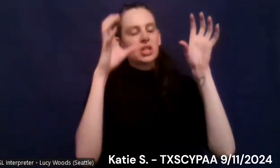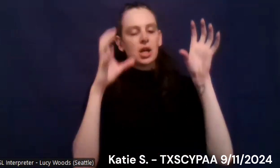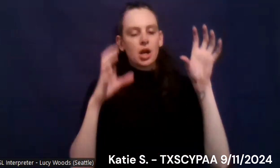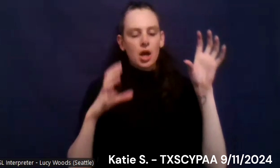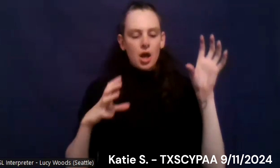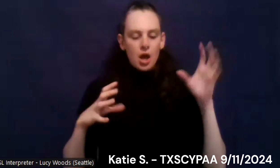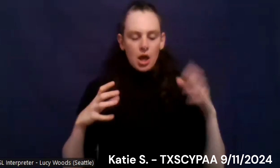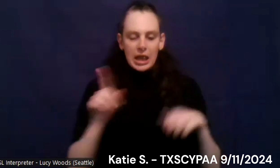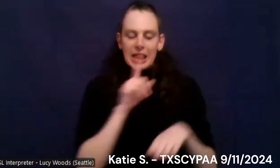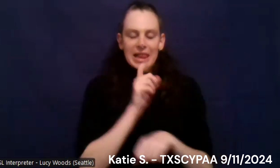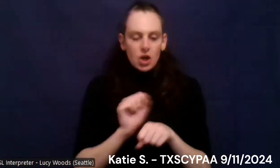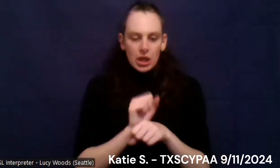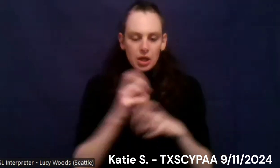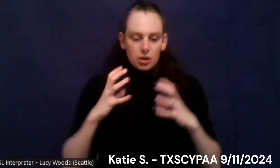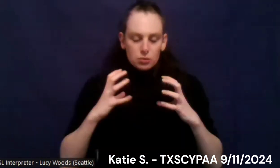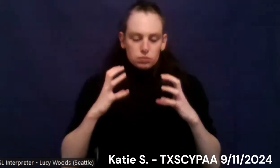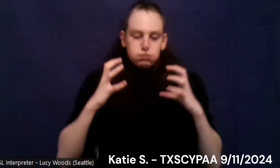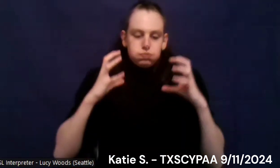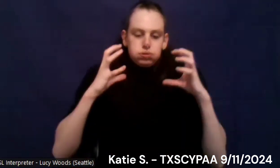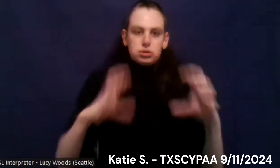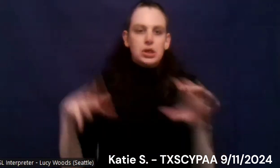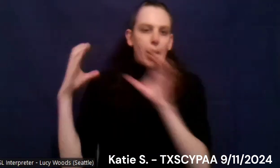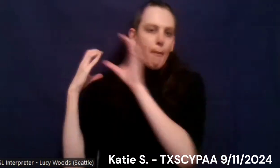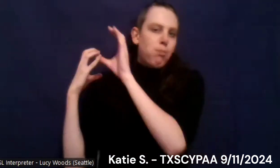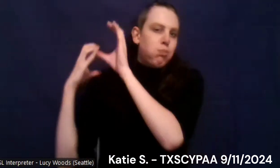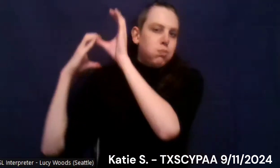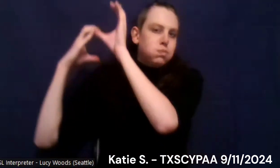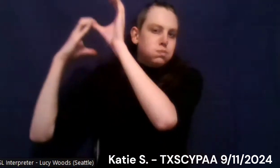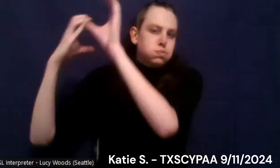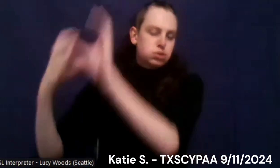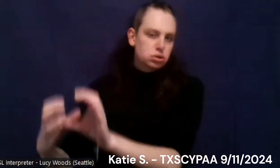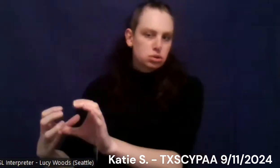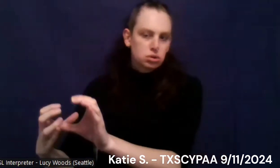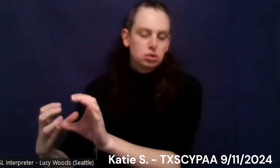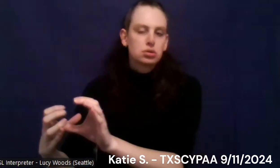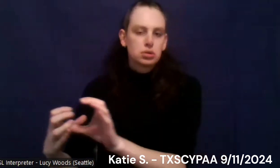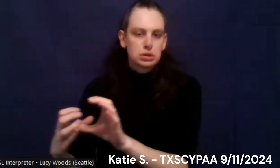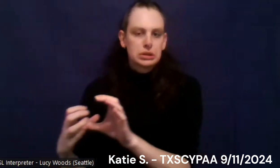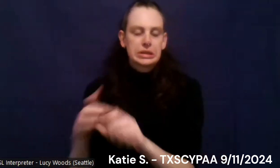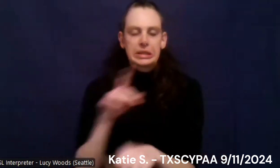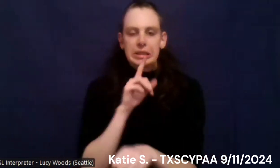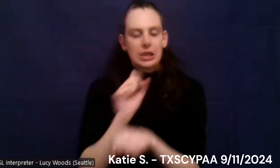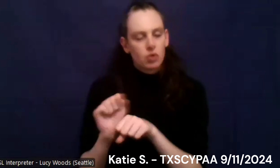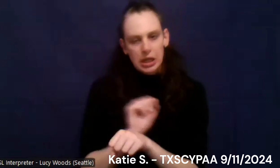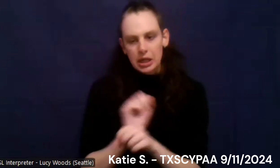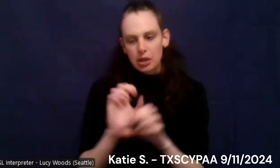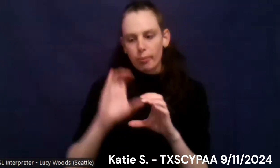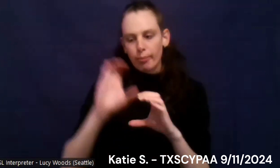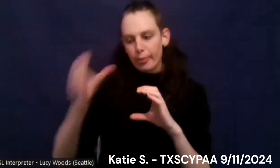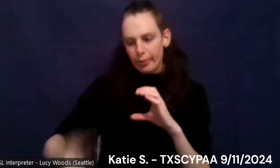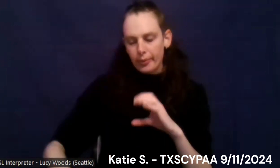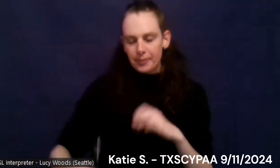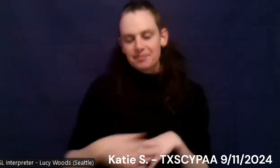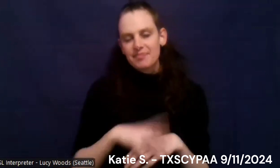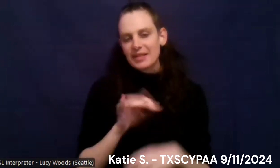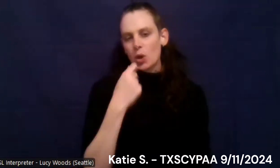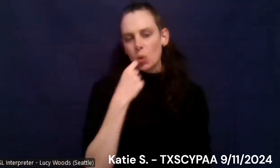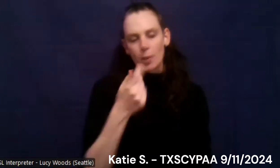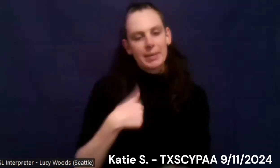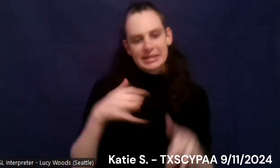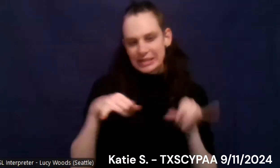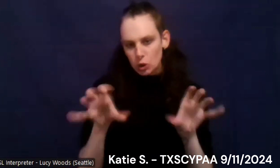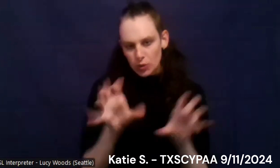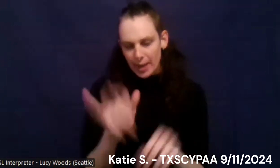like literally dropping, things. And that has been kind of cool. And I still have to do that. Step four,